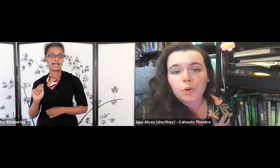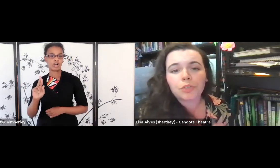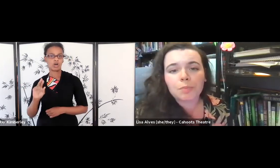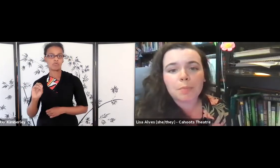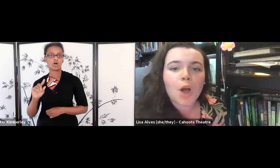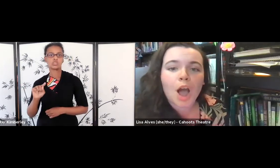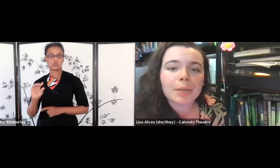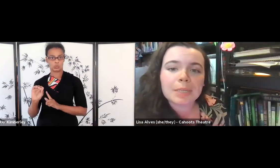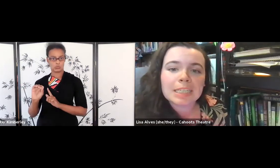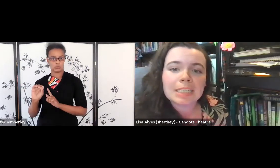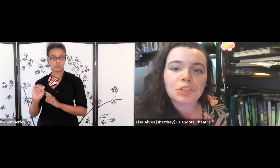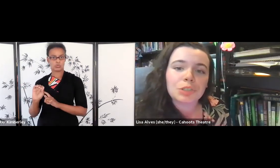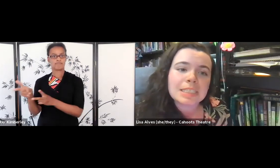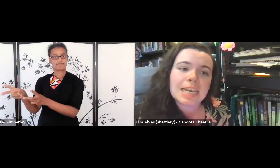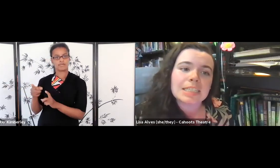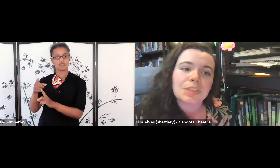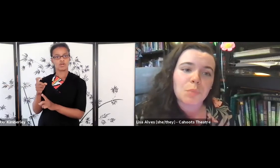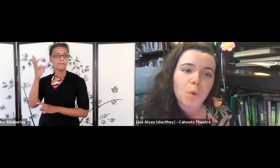from the Mohawk meaning trees standing in the water.